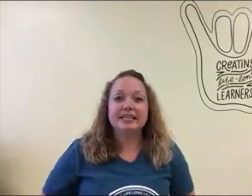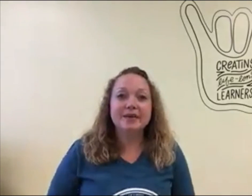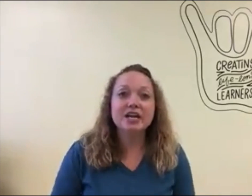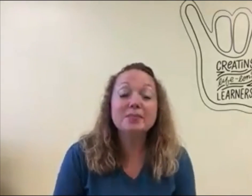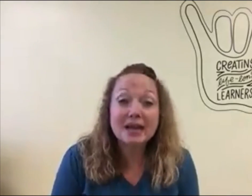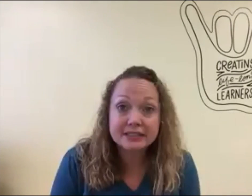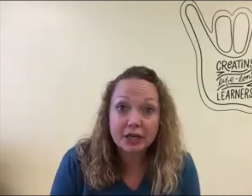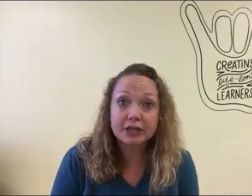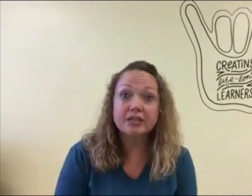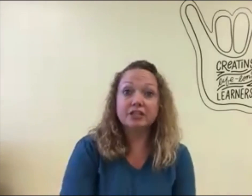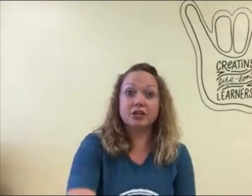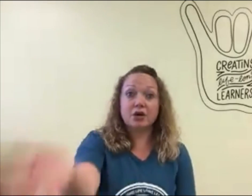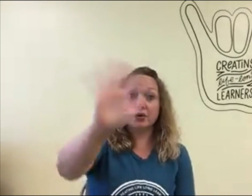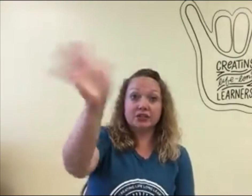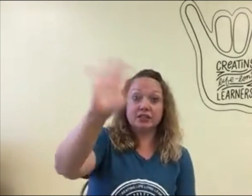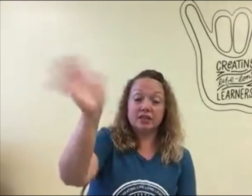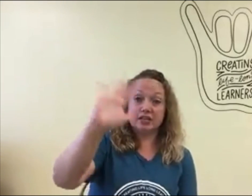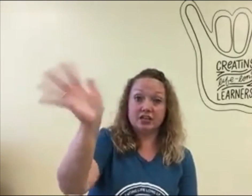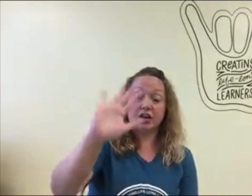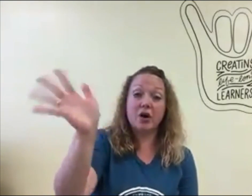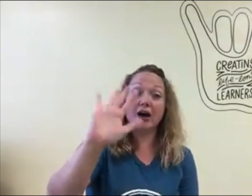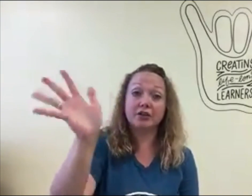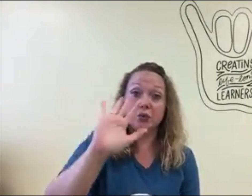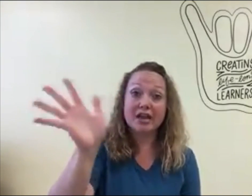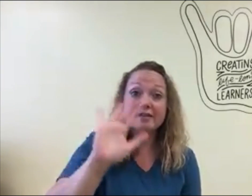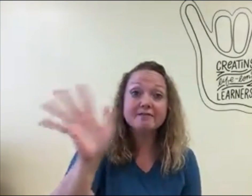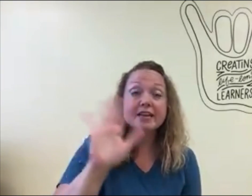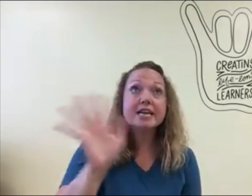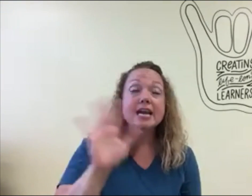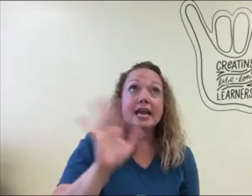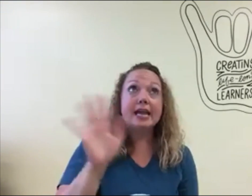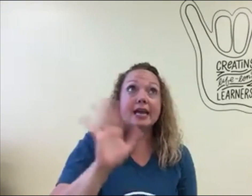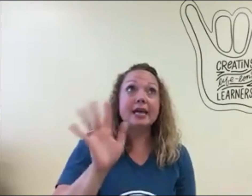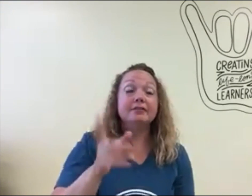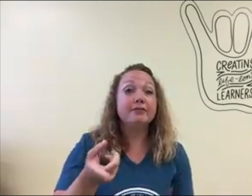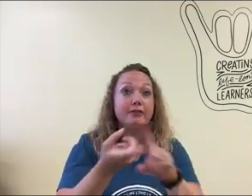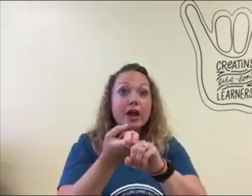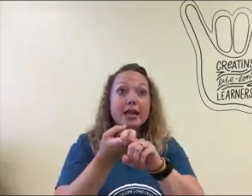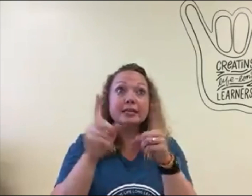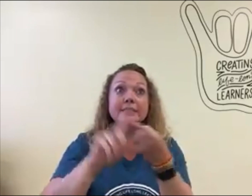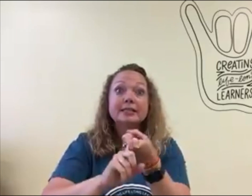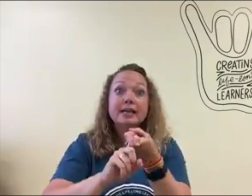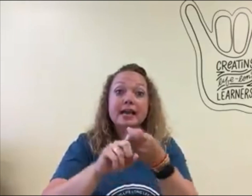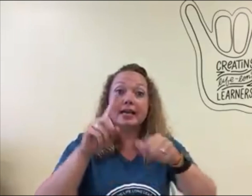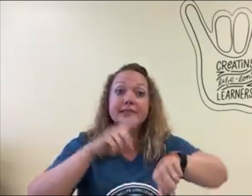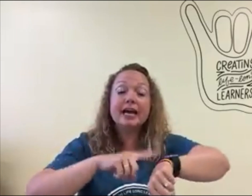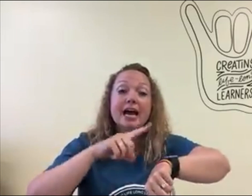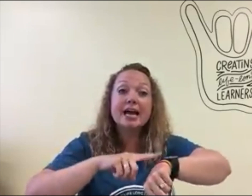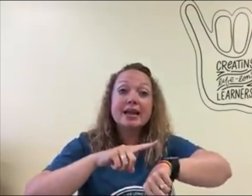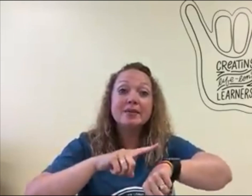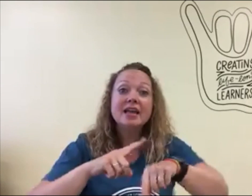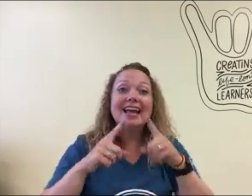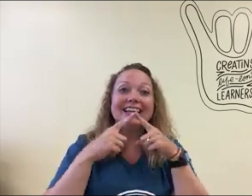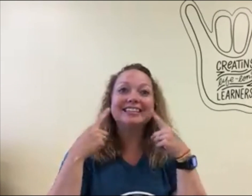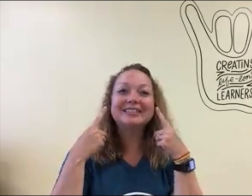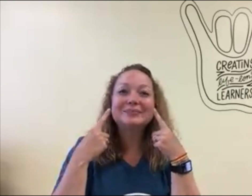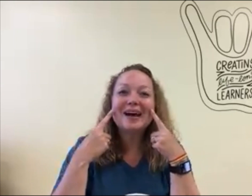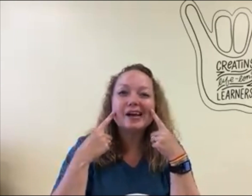you need to know this, you need to know how to wave, and friend, and time, and smile, and wink your